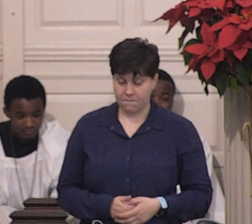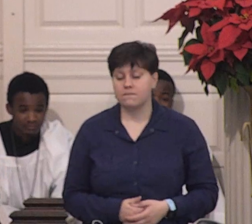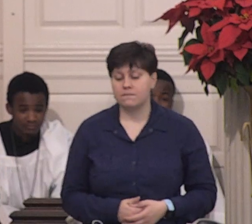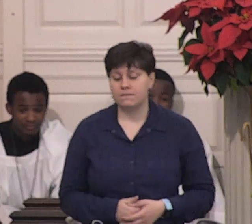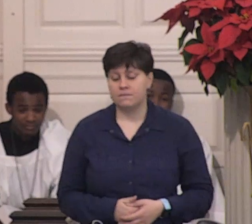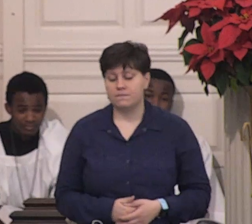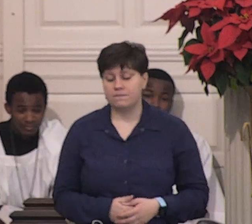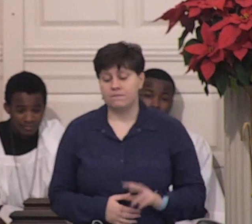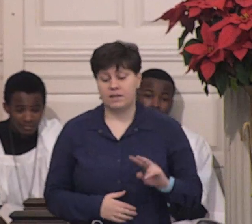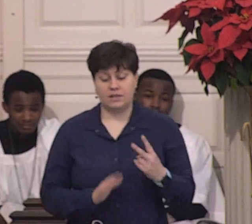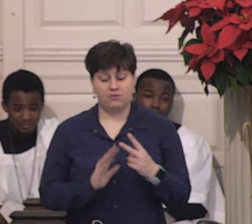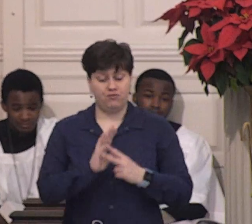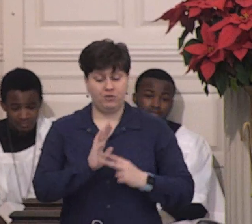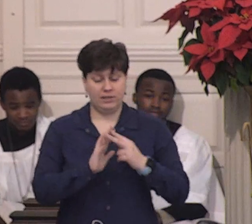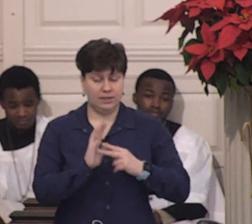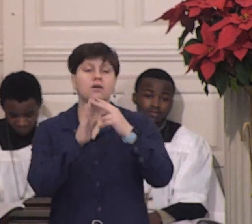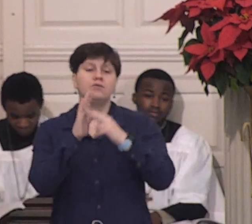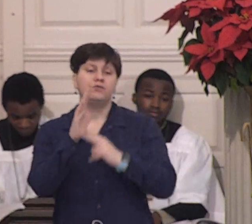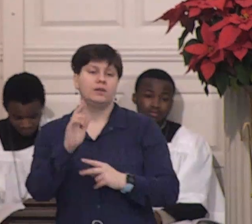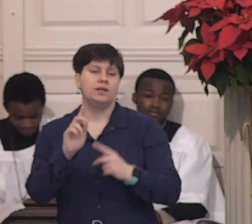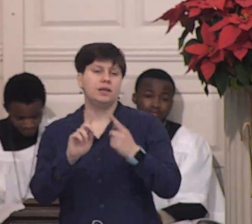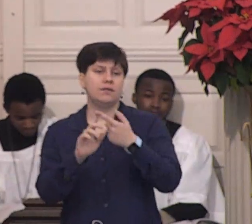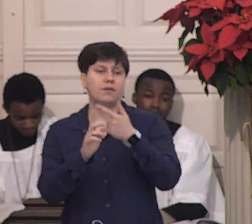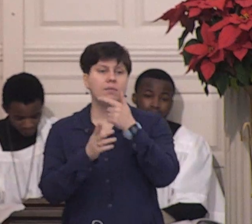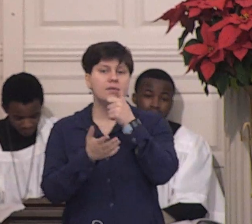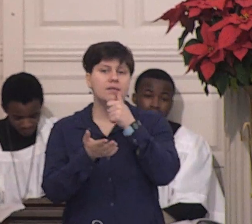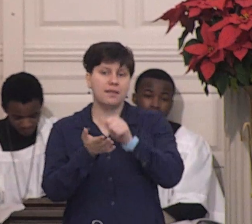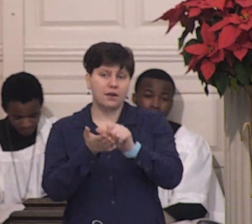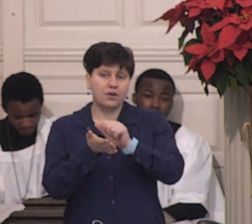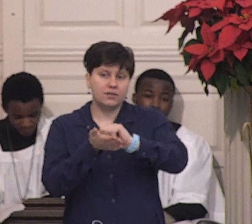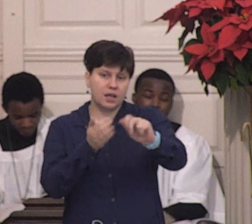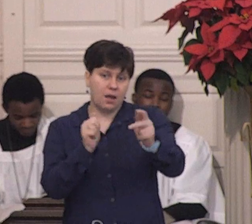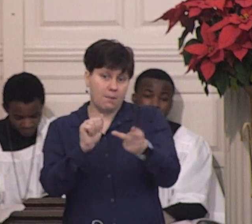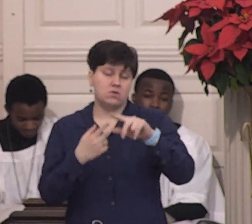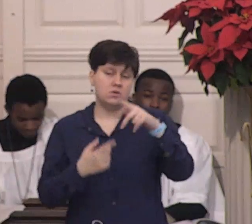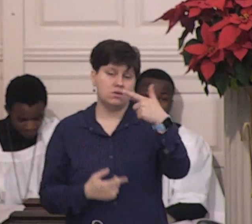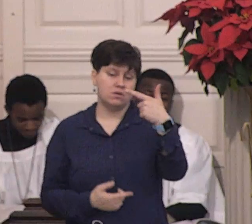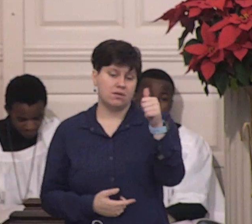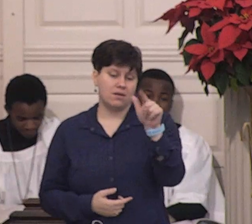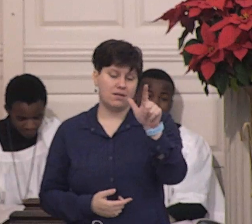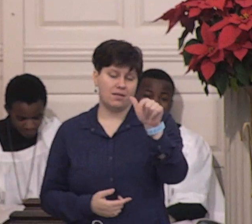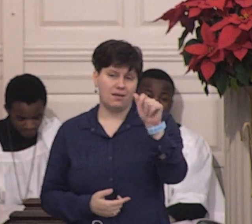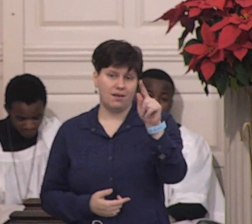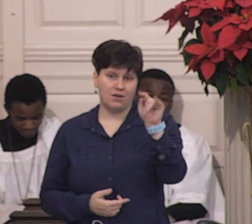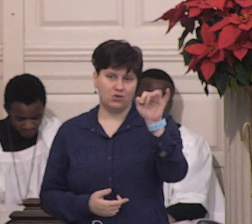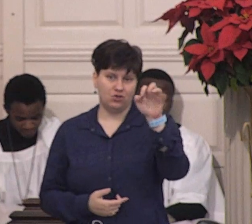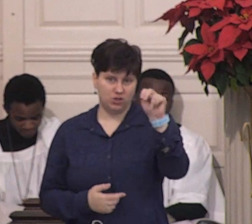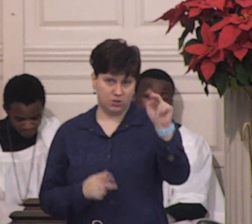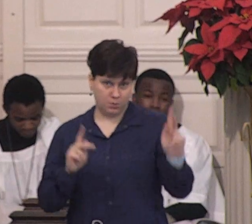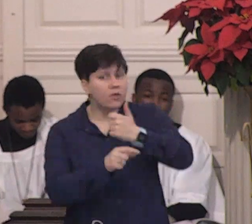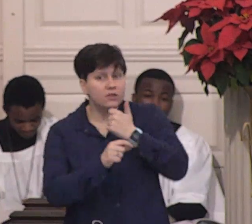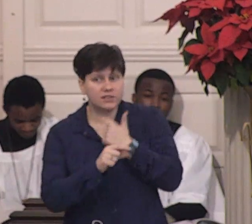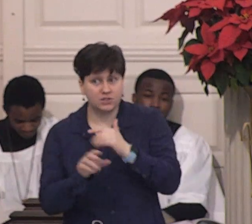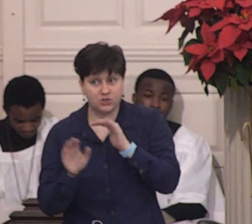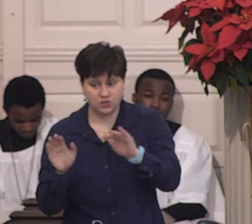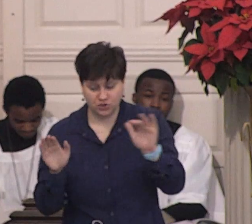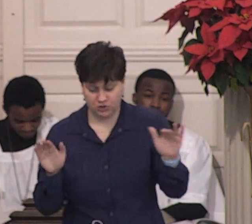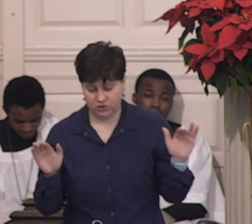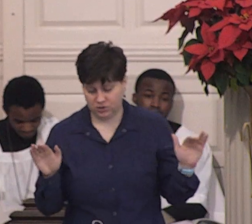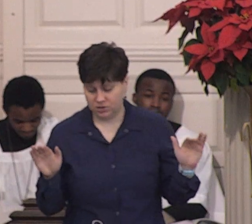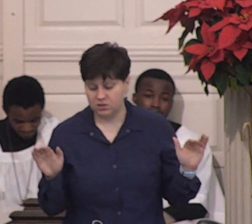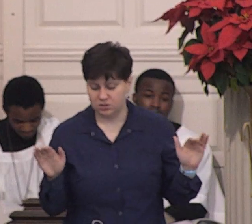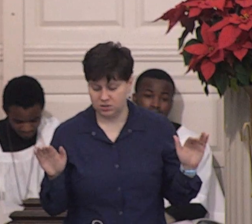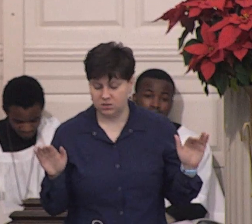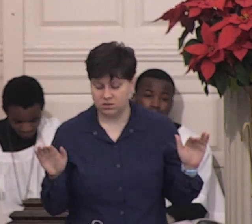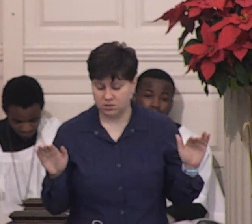second reading, the reading from the letter of St. Paul to the Galatians. Brothers and sisters,